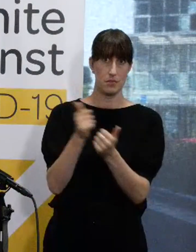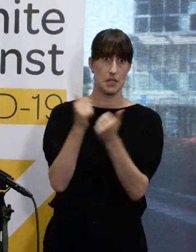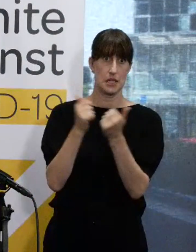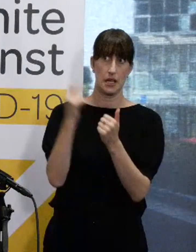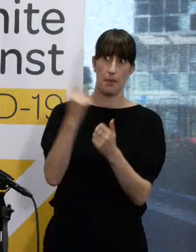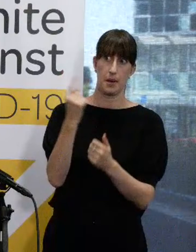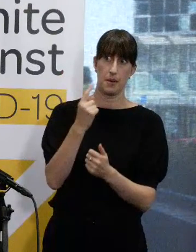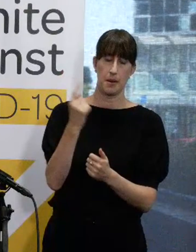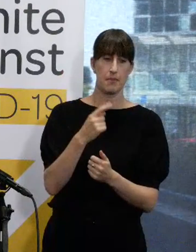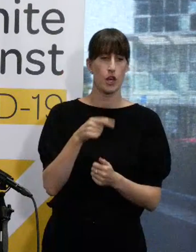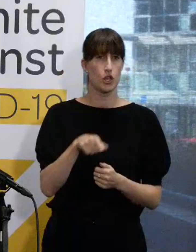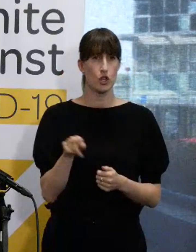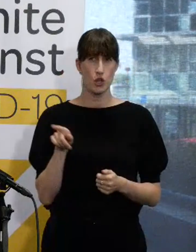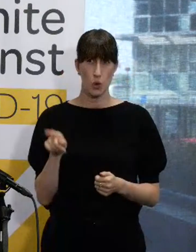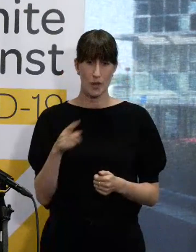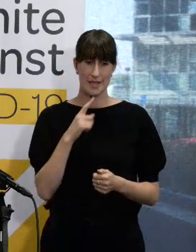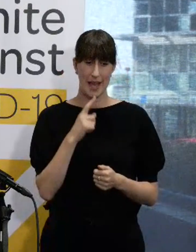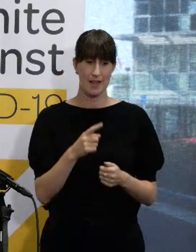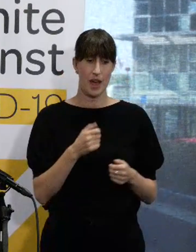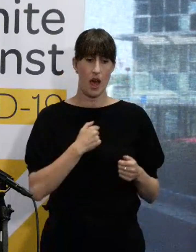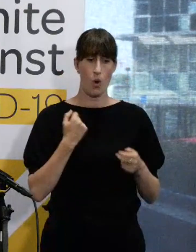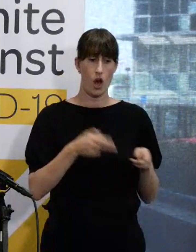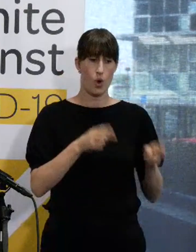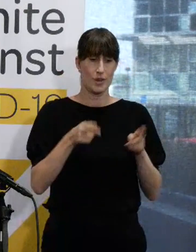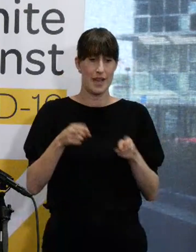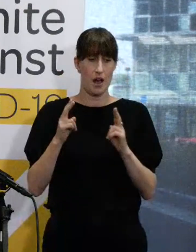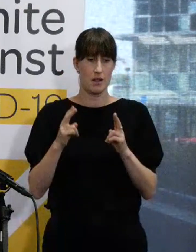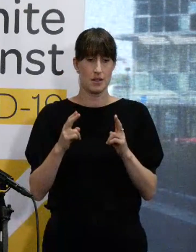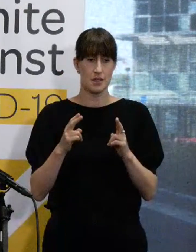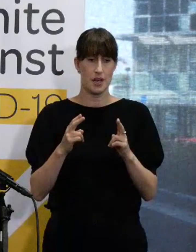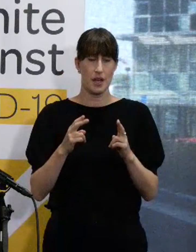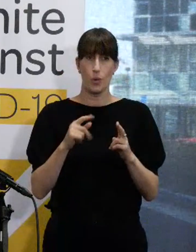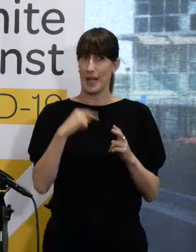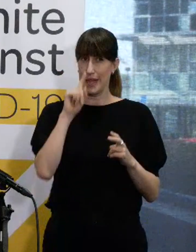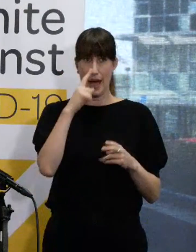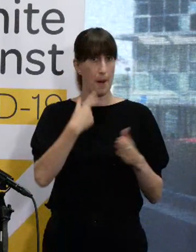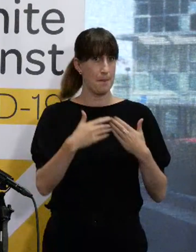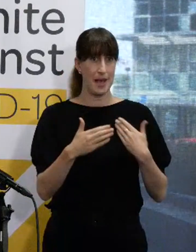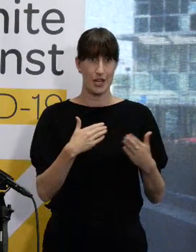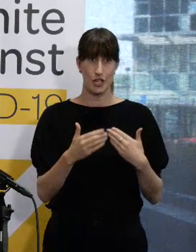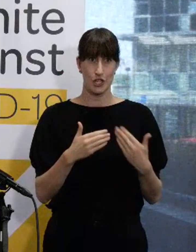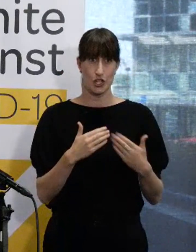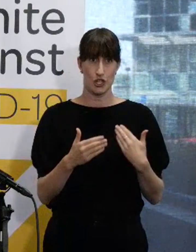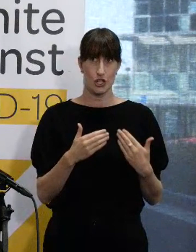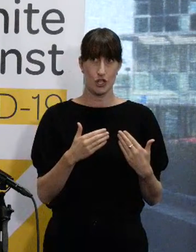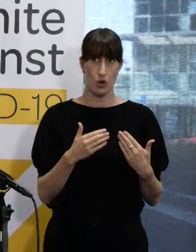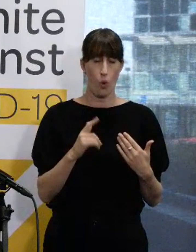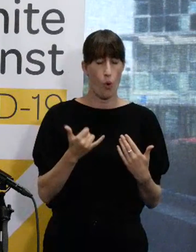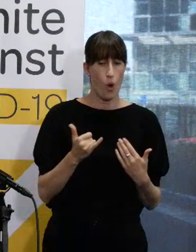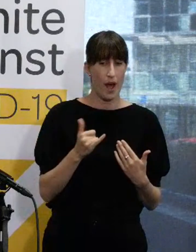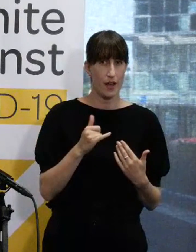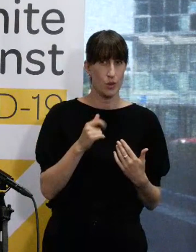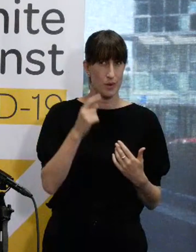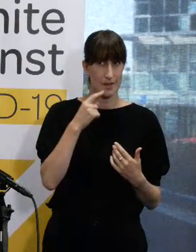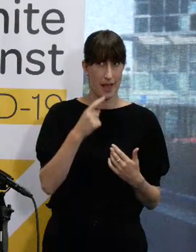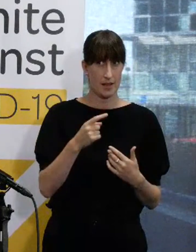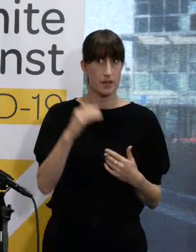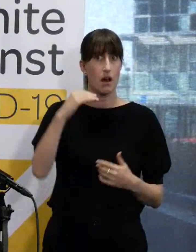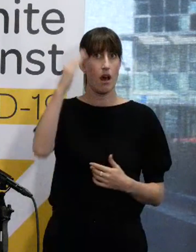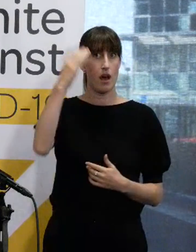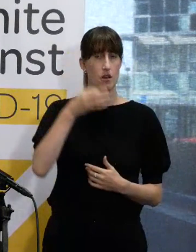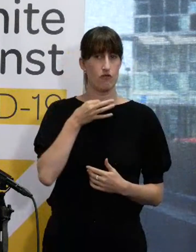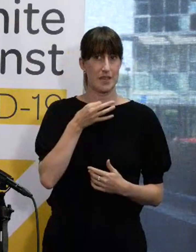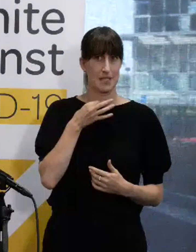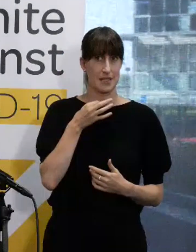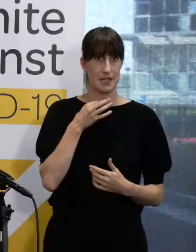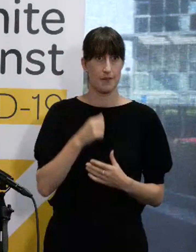coming through? Is it that, or is it the increased risk of it spilling out of the system? It's the increased risk to people travelling